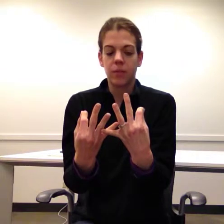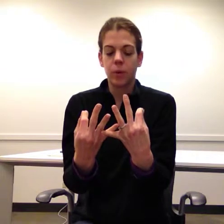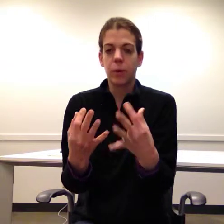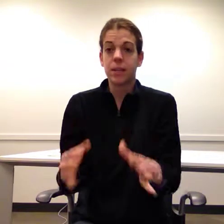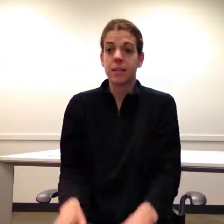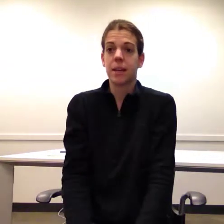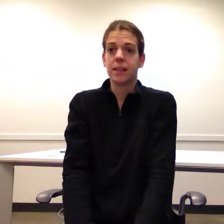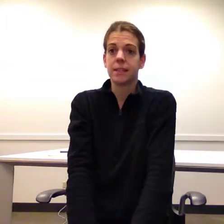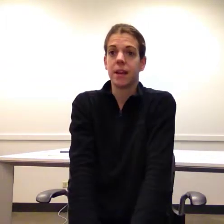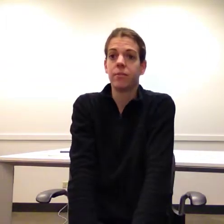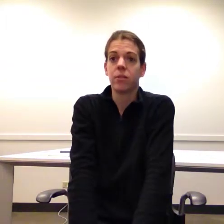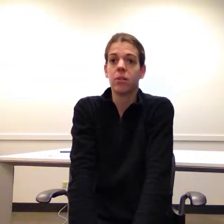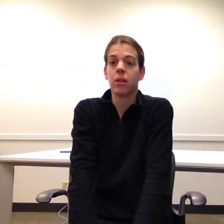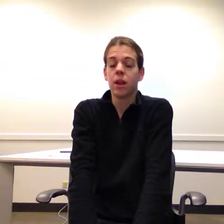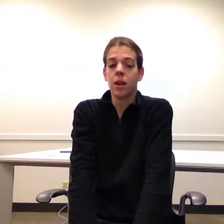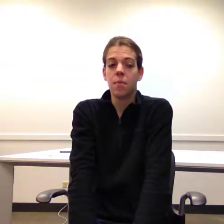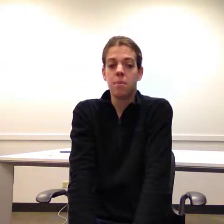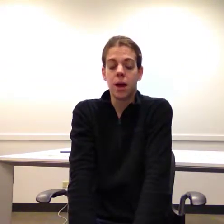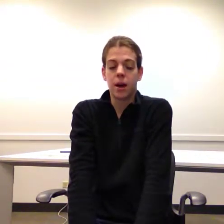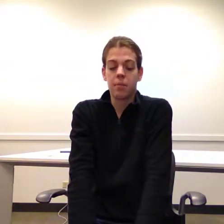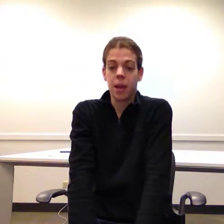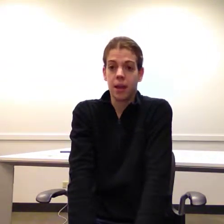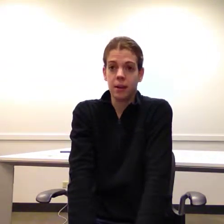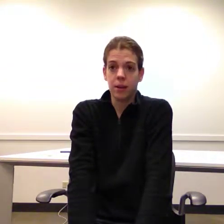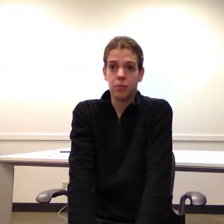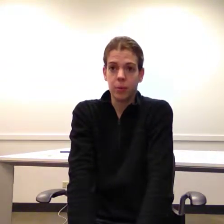we want to sign the sign for man and woman,